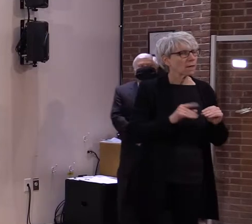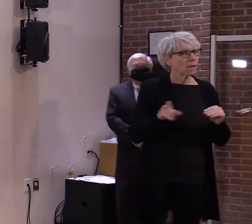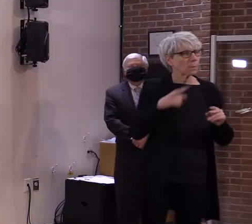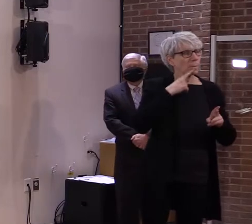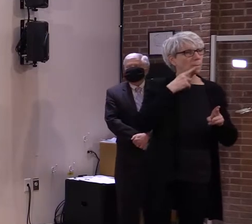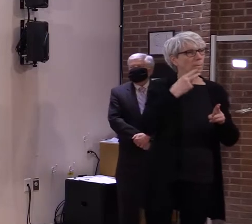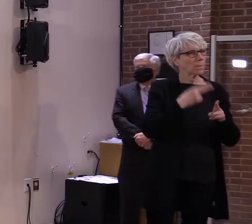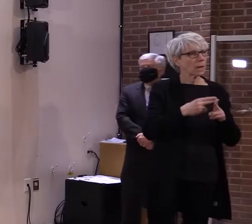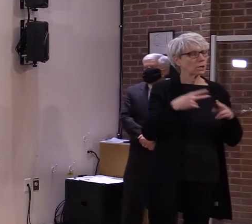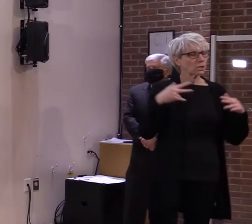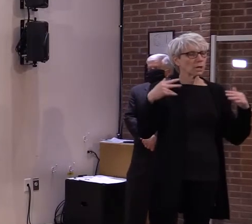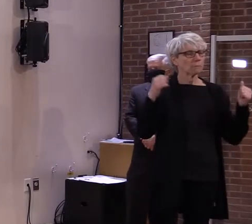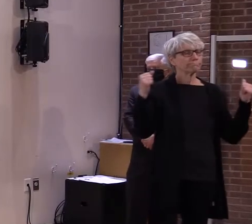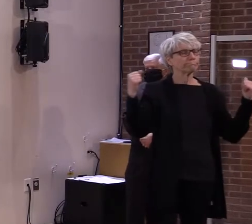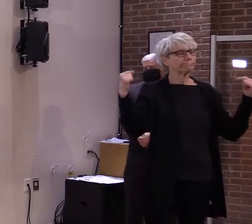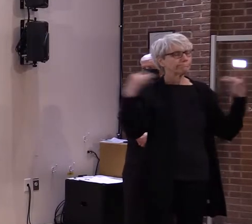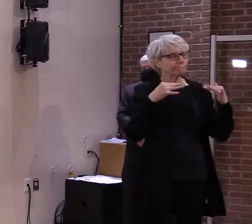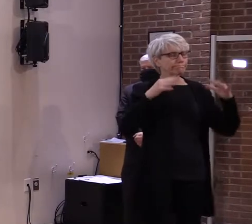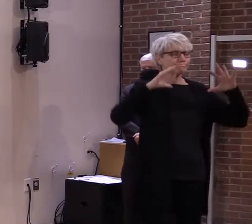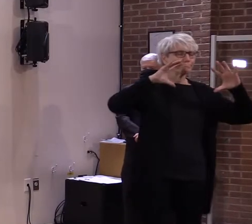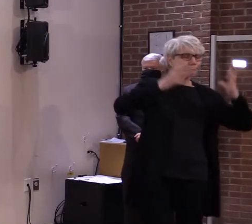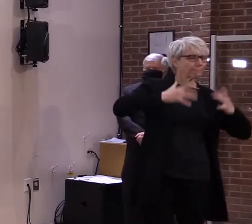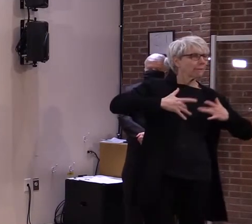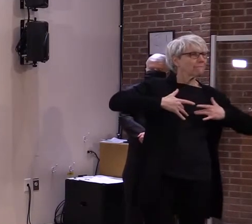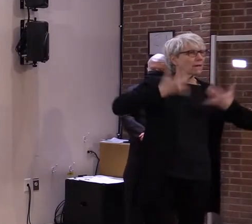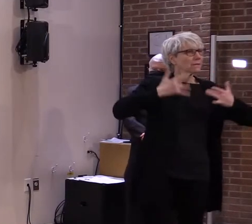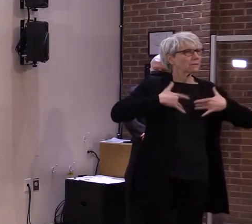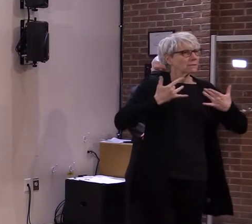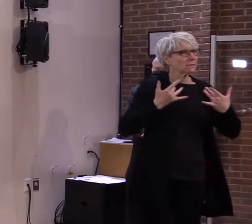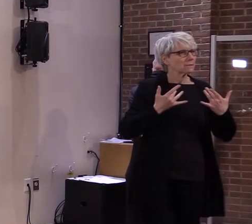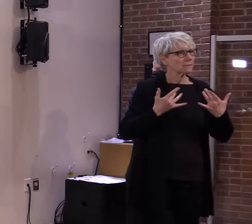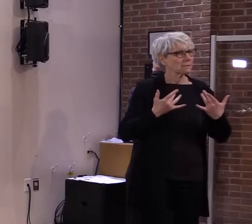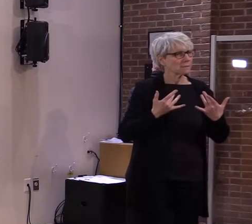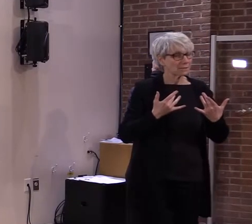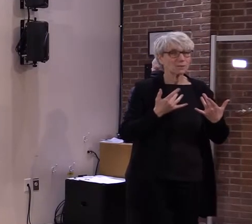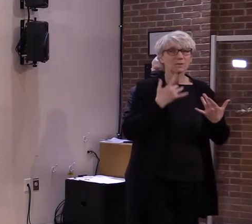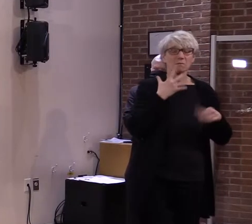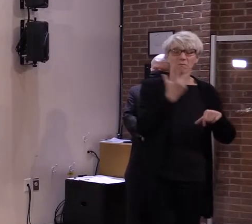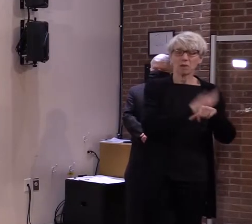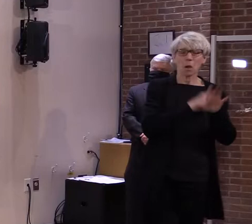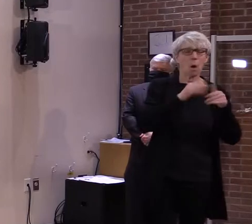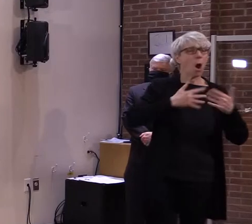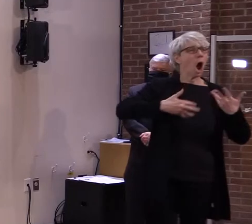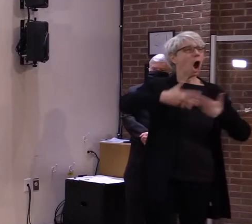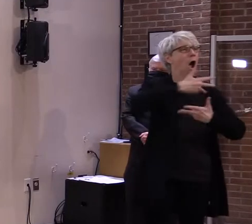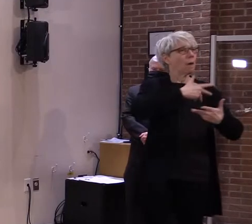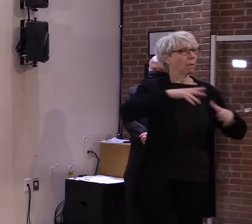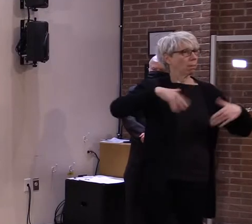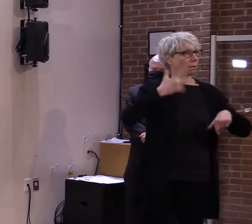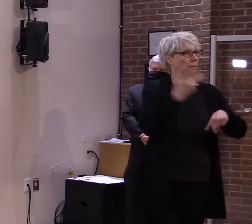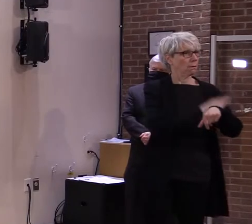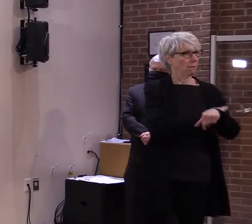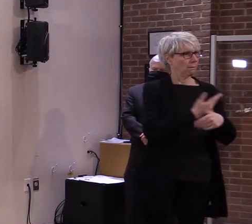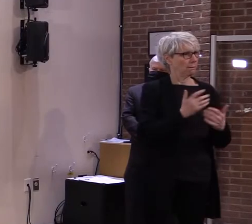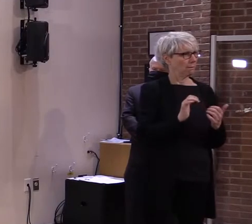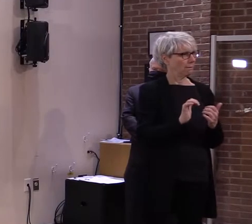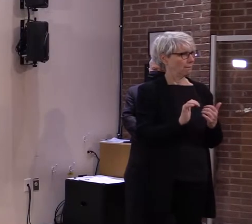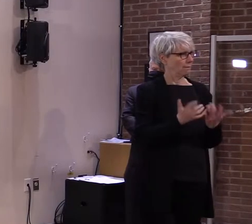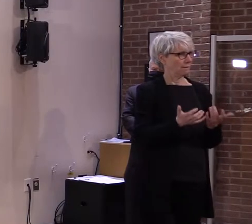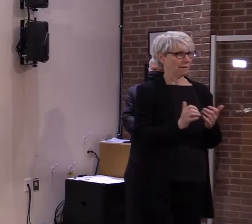gathering and events, and how will it be determined if someone is unvaccinated? Will that person be the person